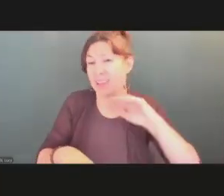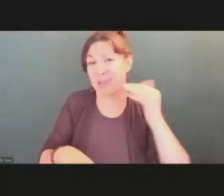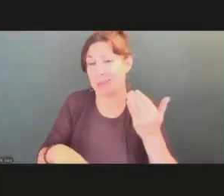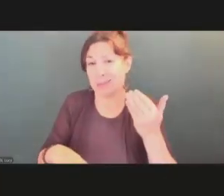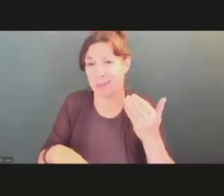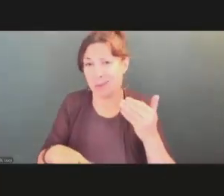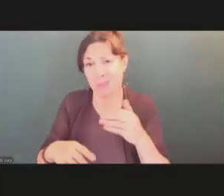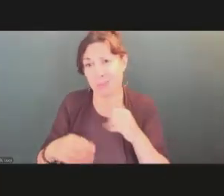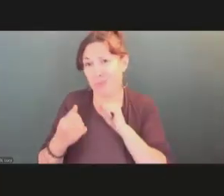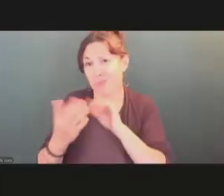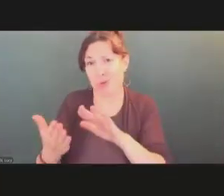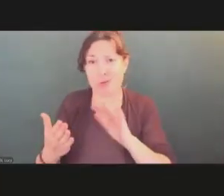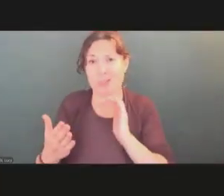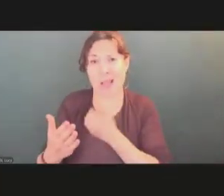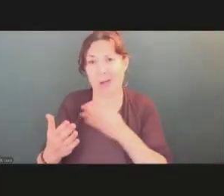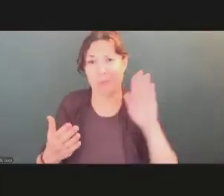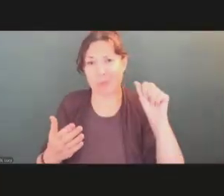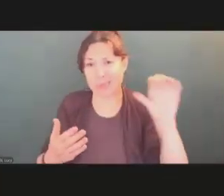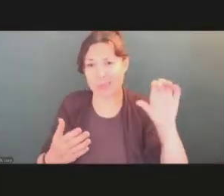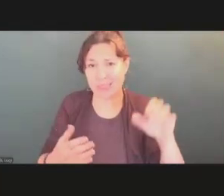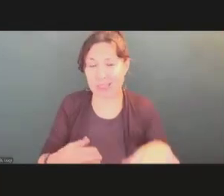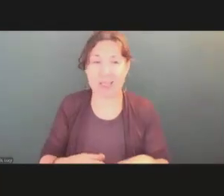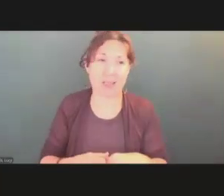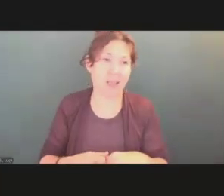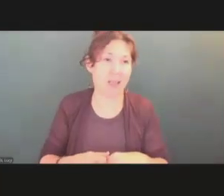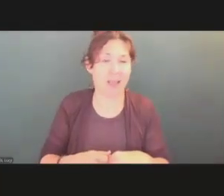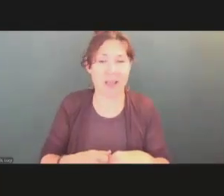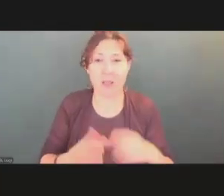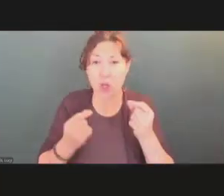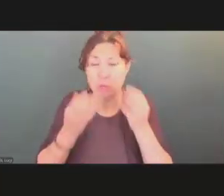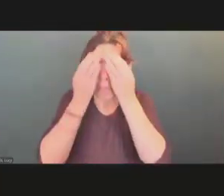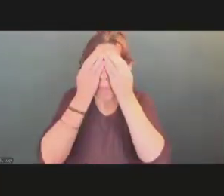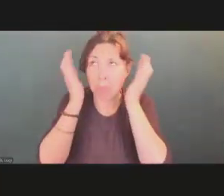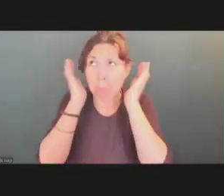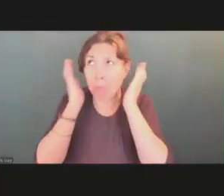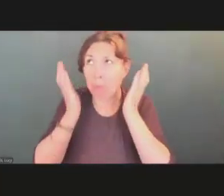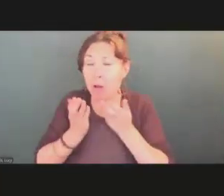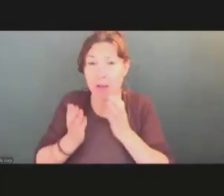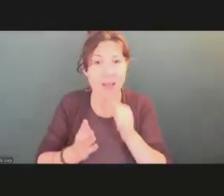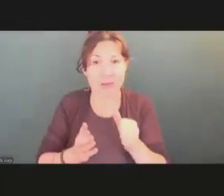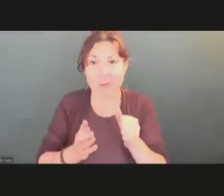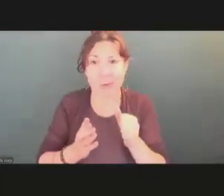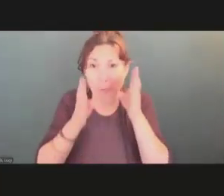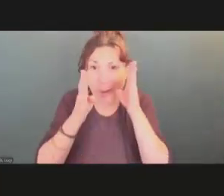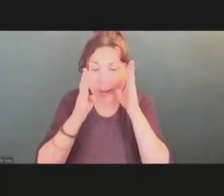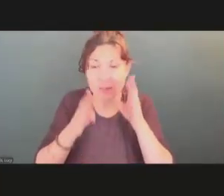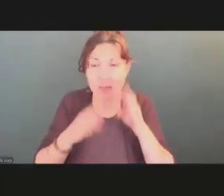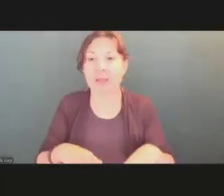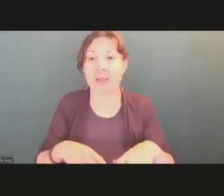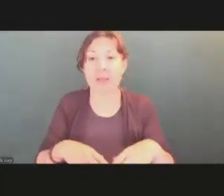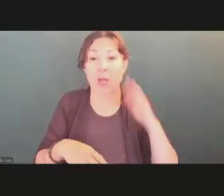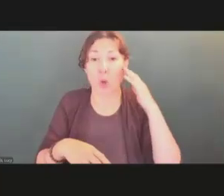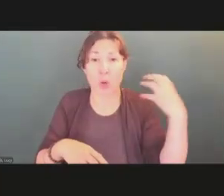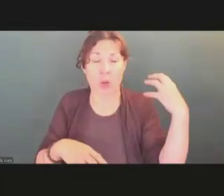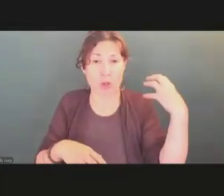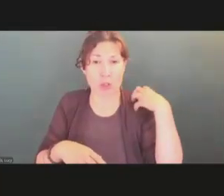committee. At every regular meeting after the superintendent's report, Chair Robertson reminds you to keep your comments